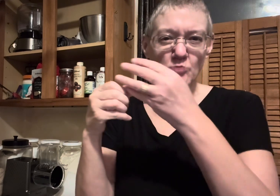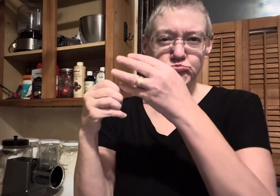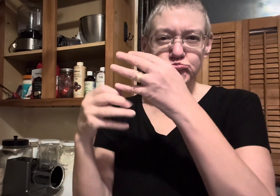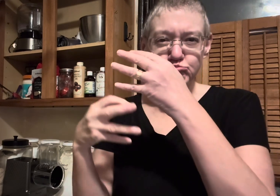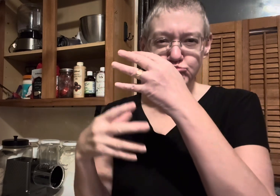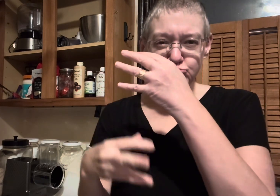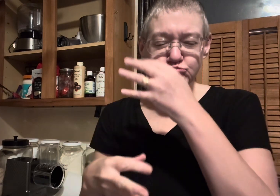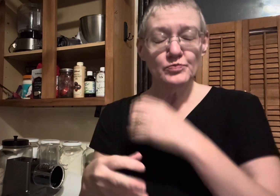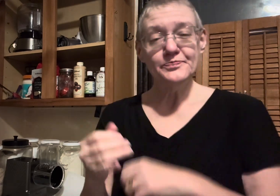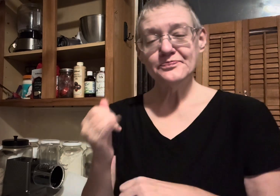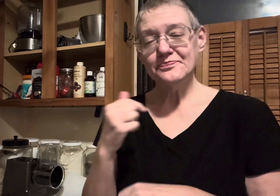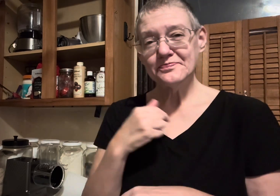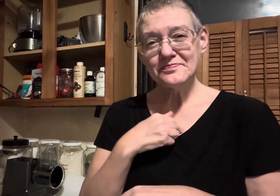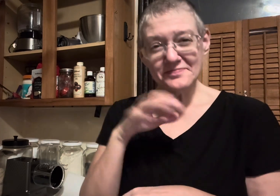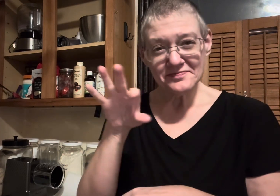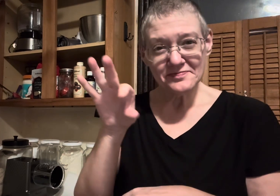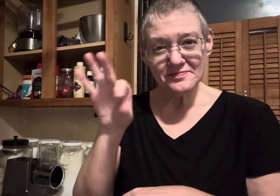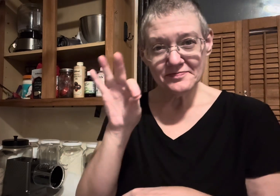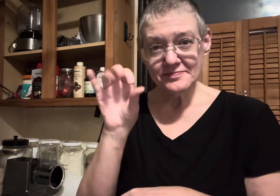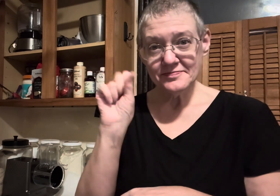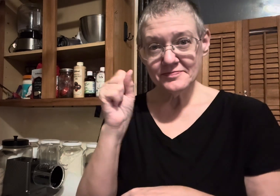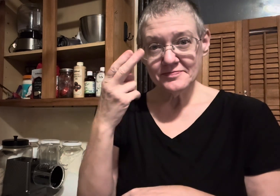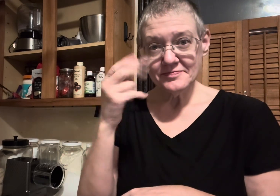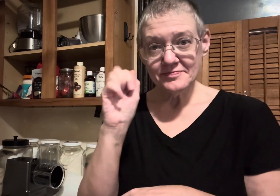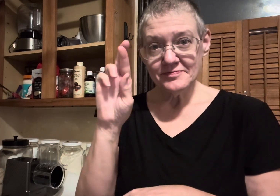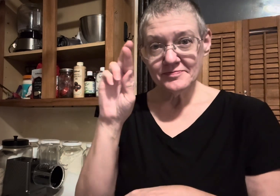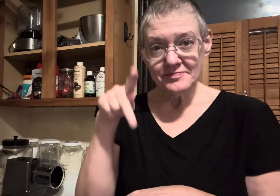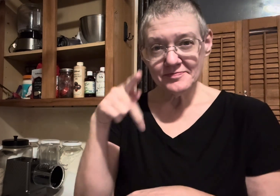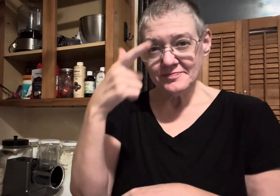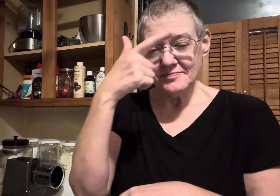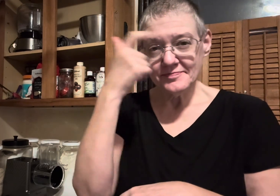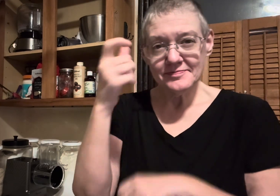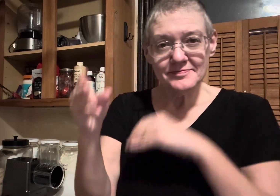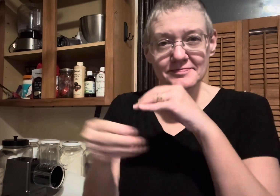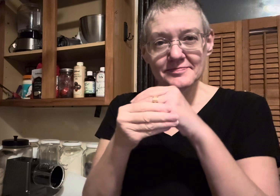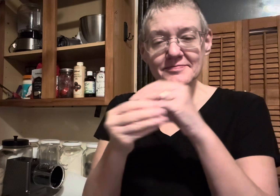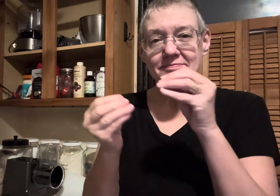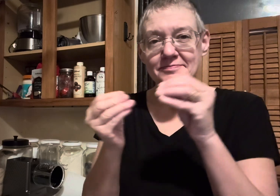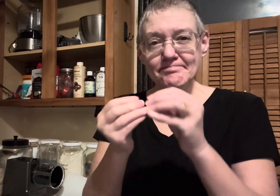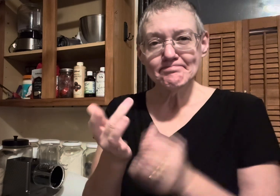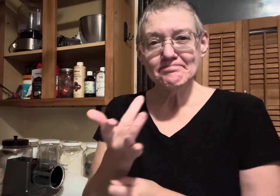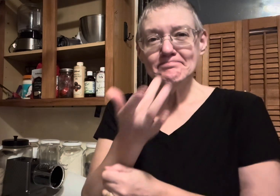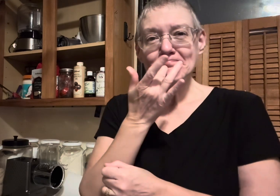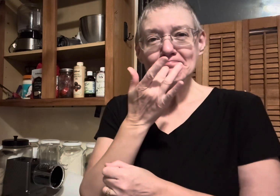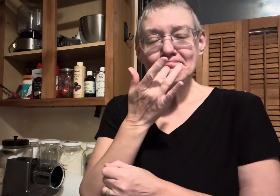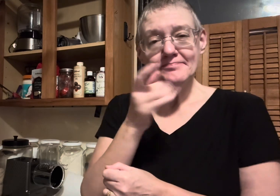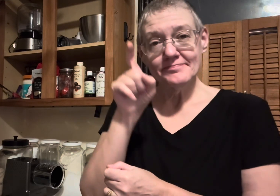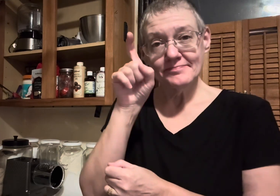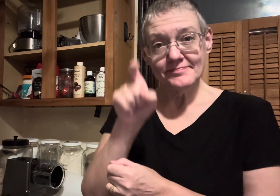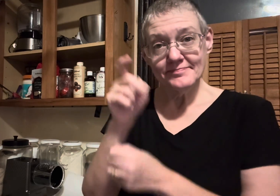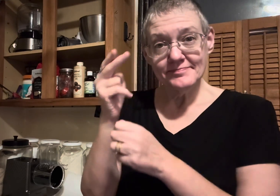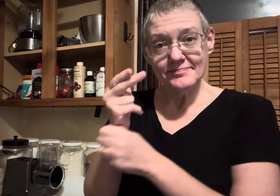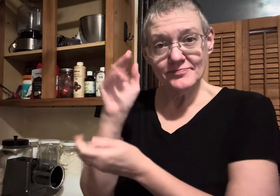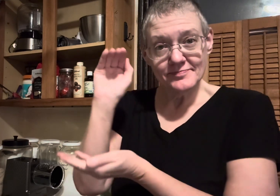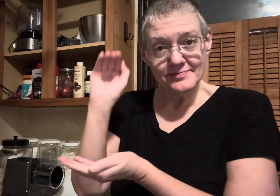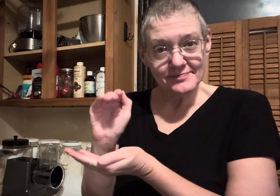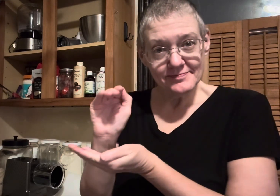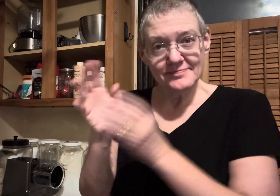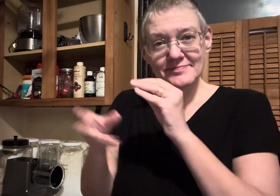nachos, those types of things. I like to pick sharp cheddar because it adds more flavor and